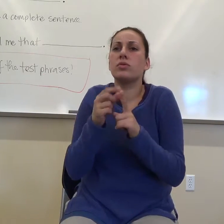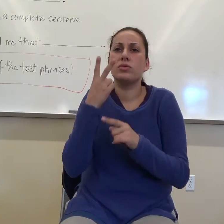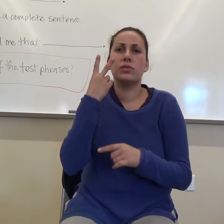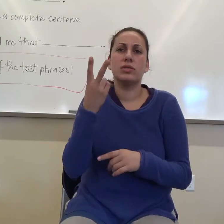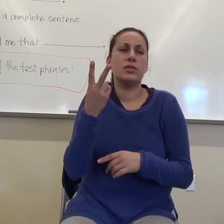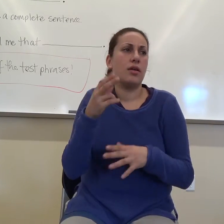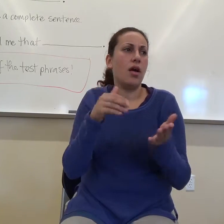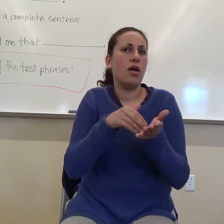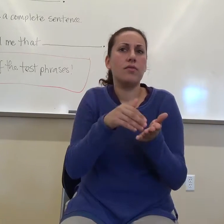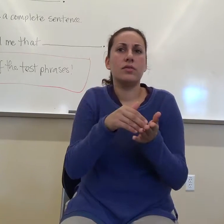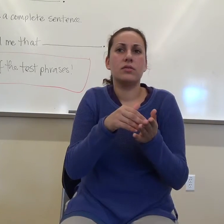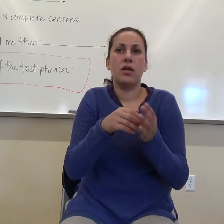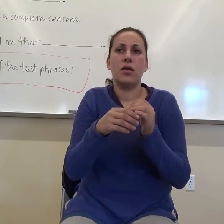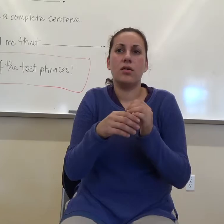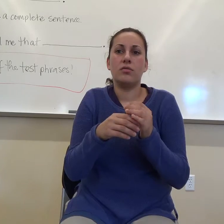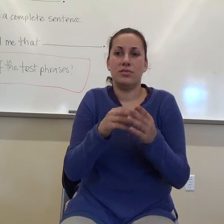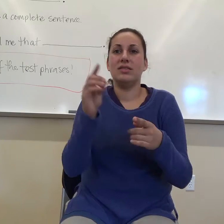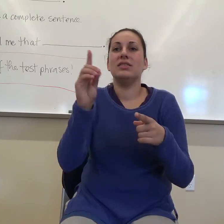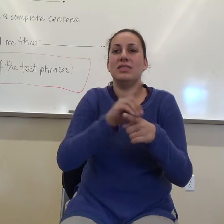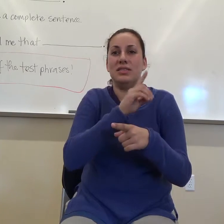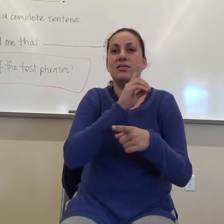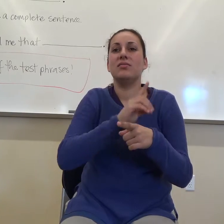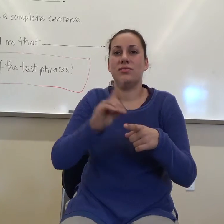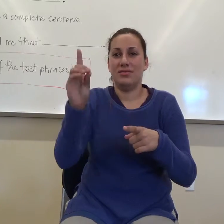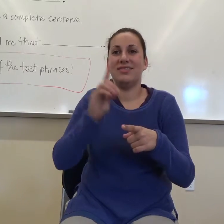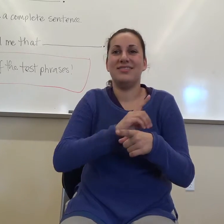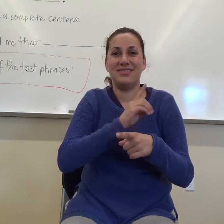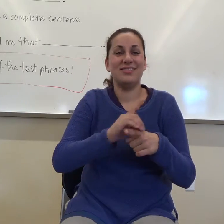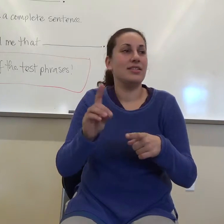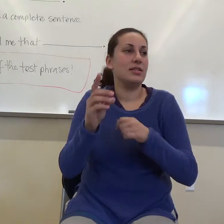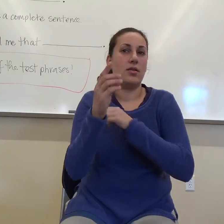discipline. What does this word mean in this sense, corporal?